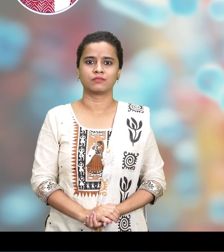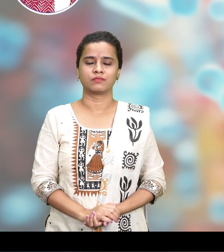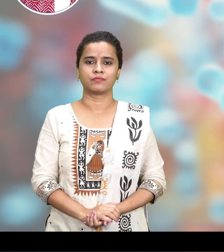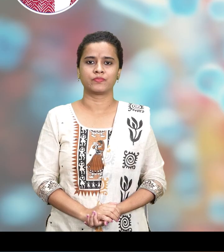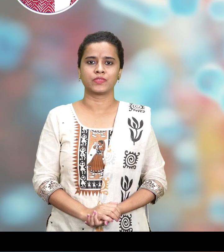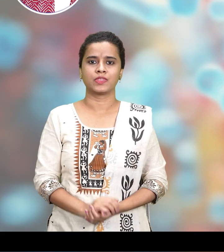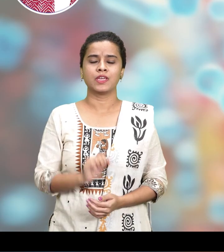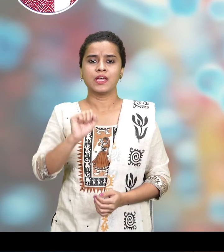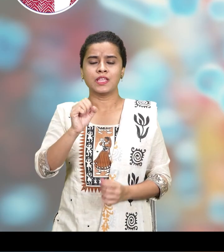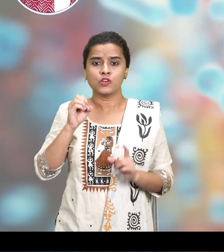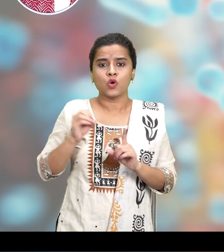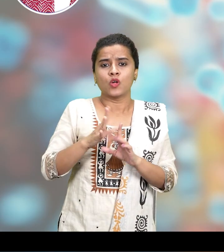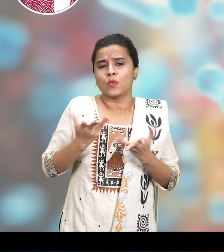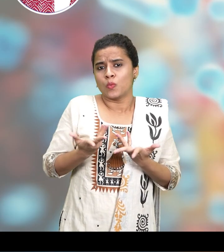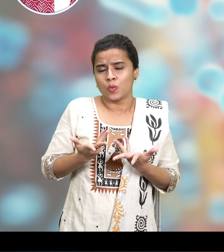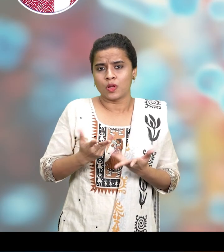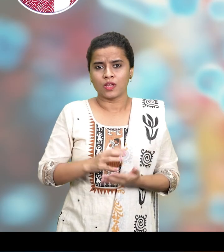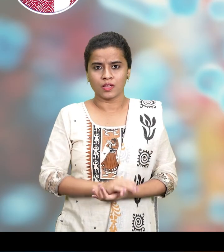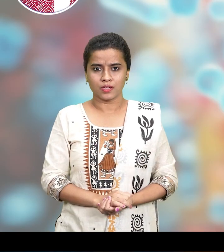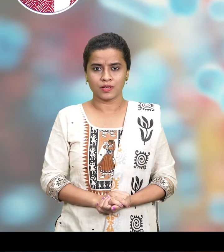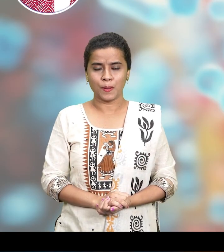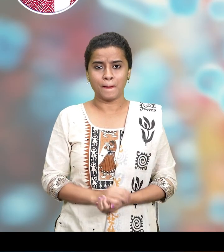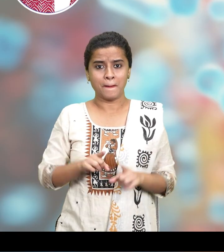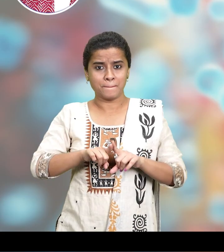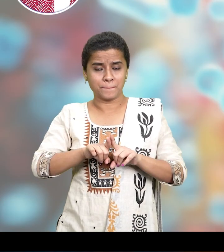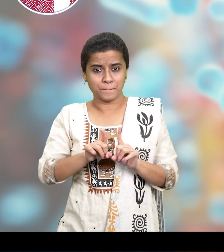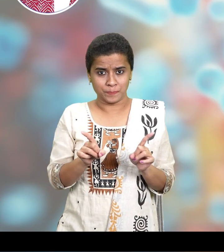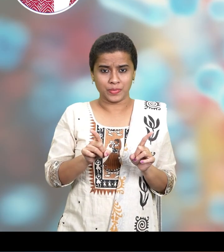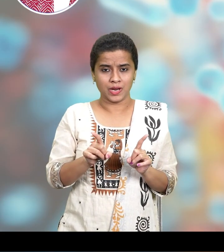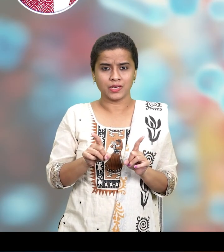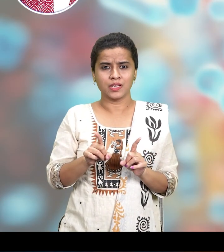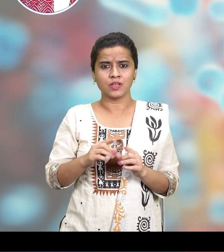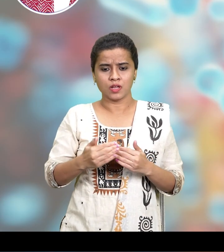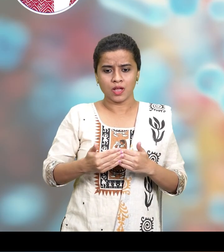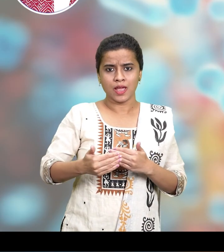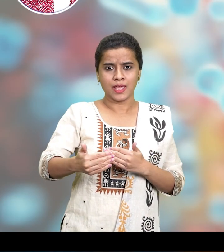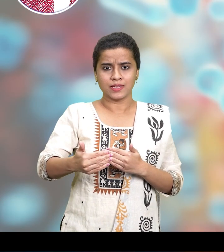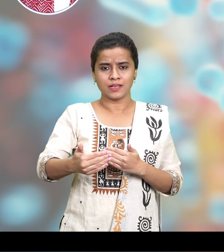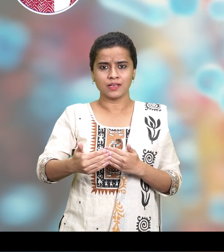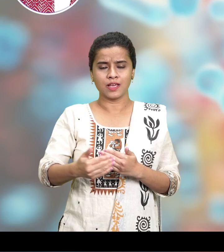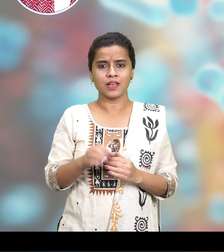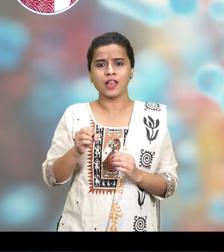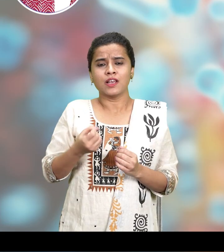Their causes vary, but they are not external